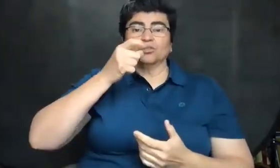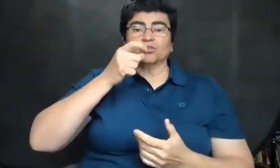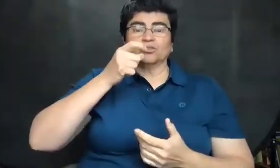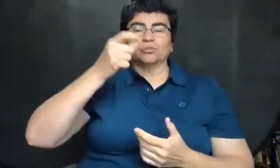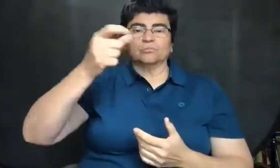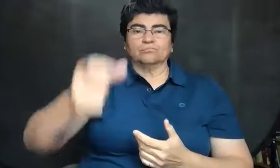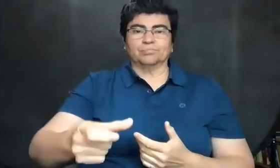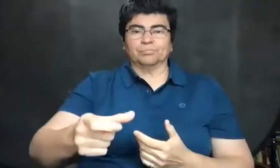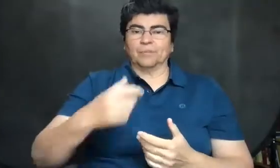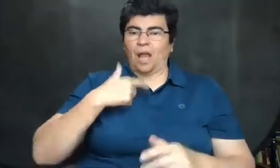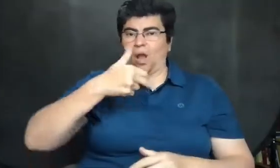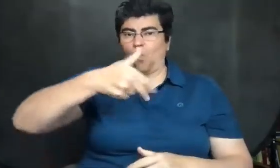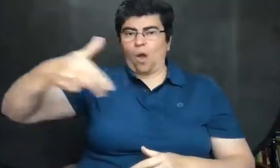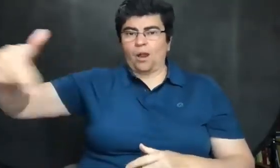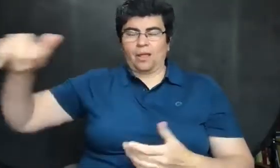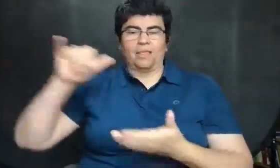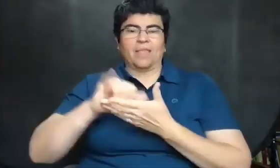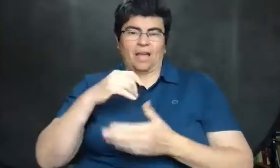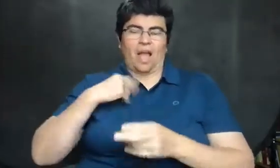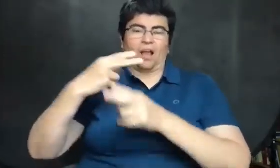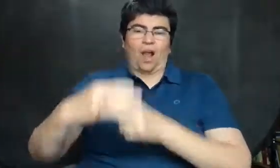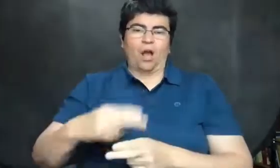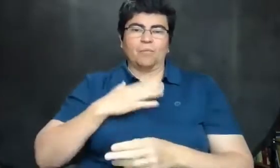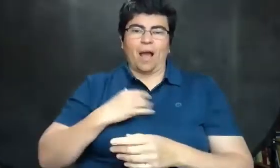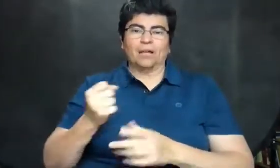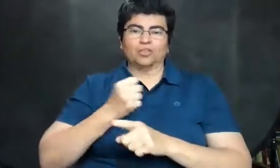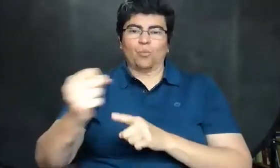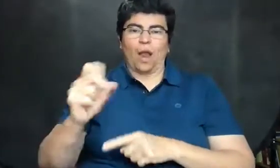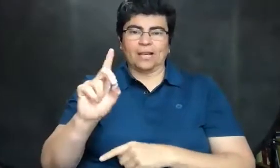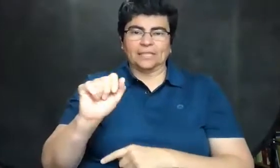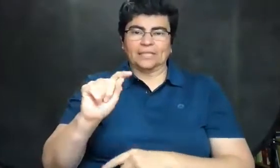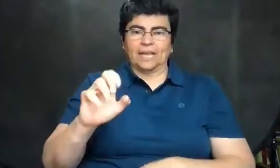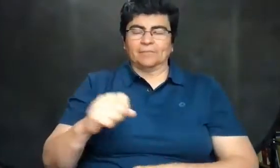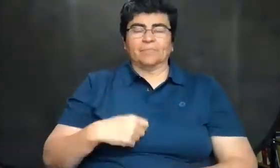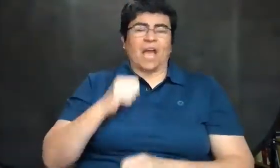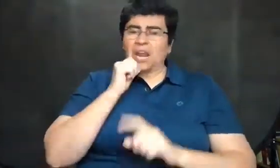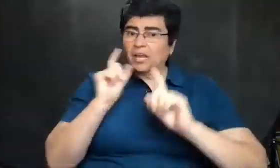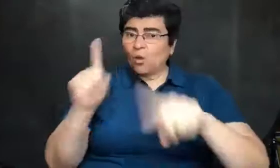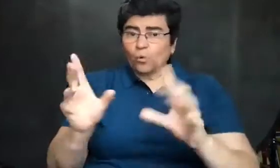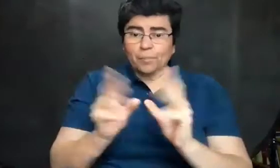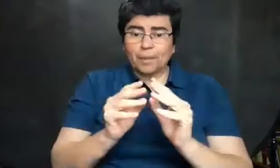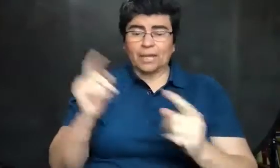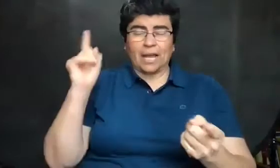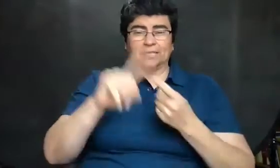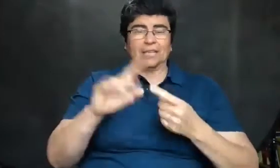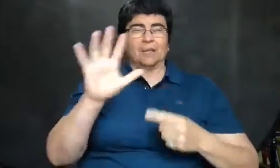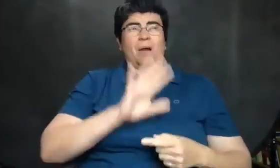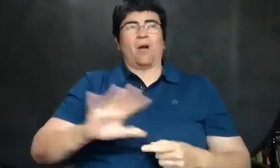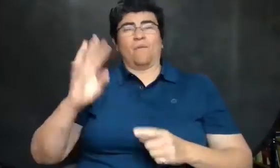out. And that's why I consider that to be my sobriety date. I didn't go to a meeting until about 4 or 5 days